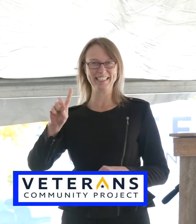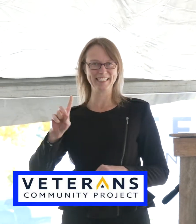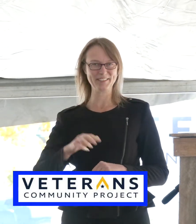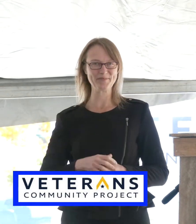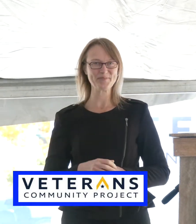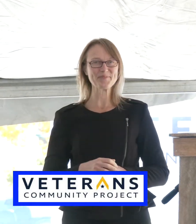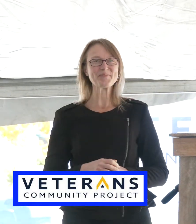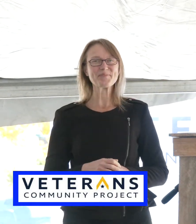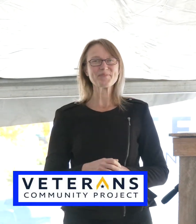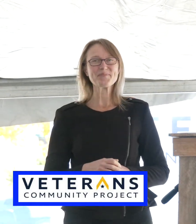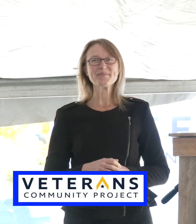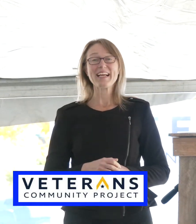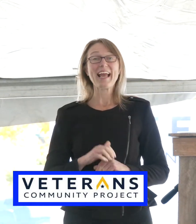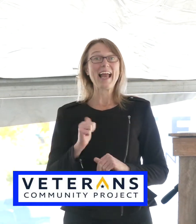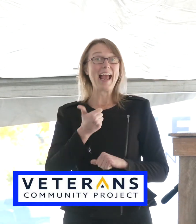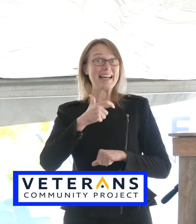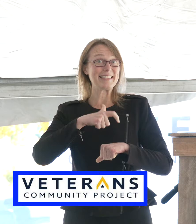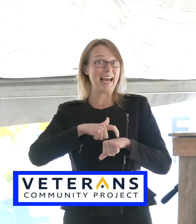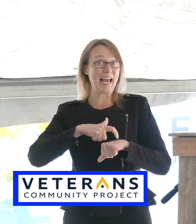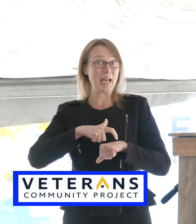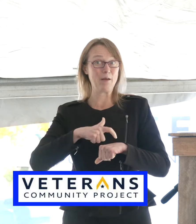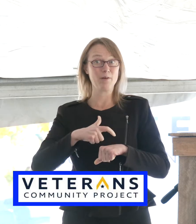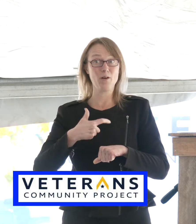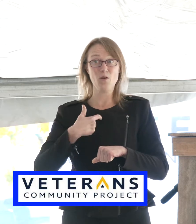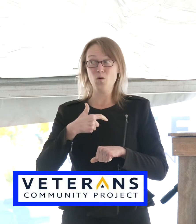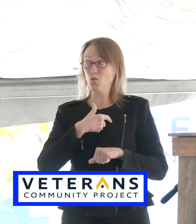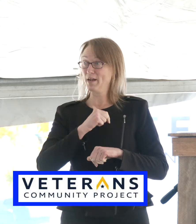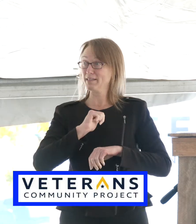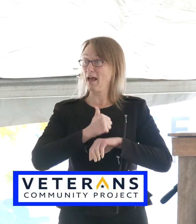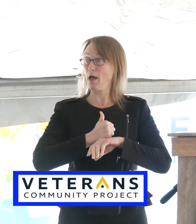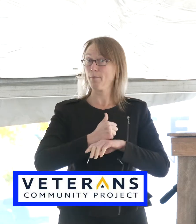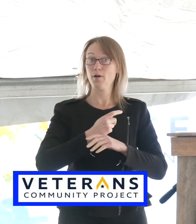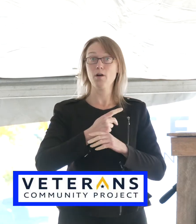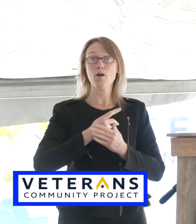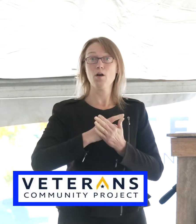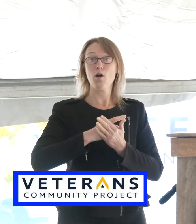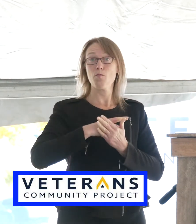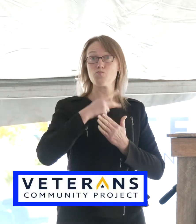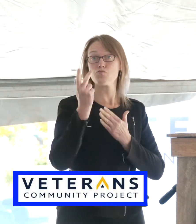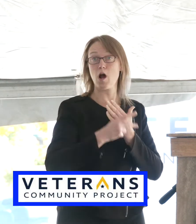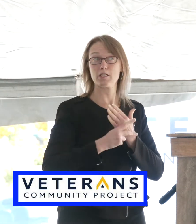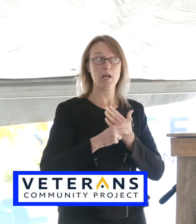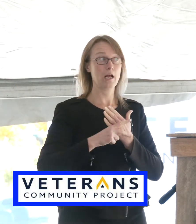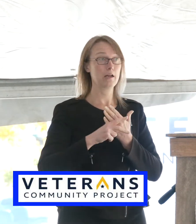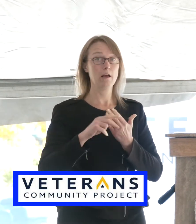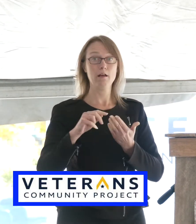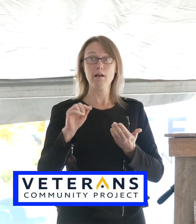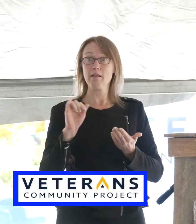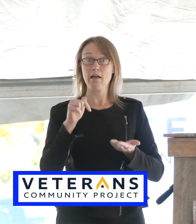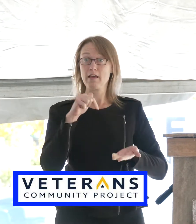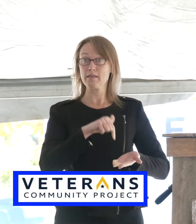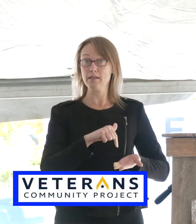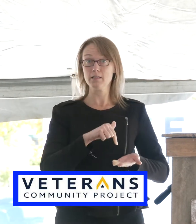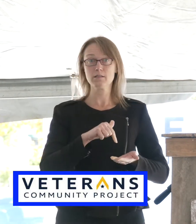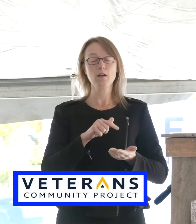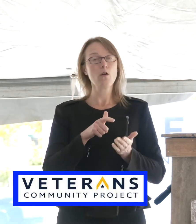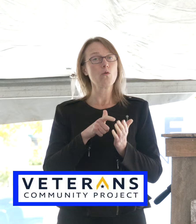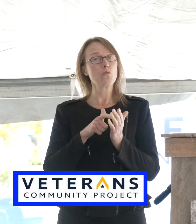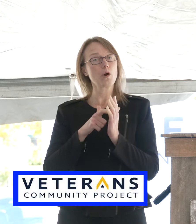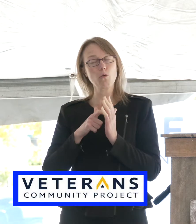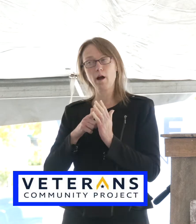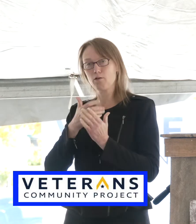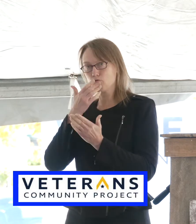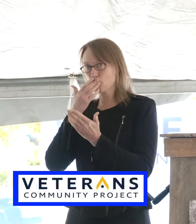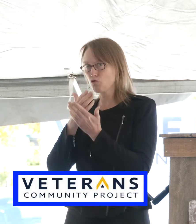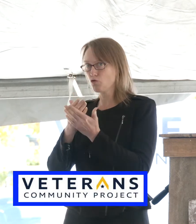Anytime we do a project like this, it only works when you have a great relationship with the city. That's how it started in Kansas City, and it's